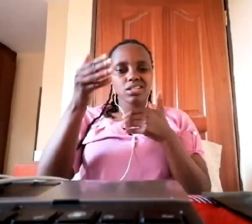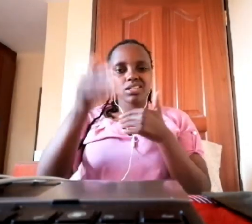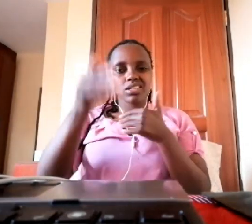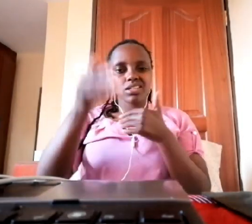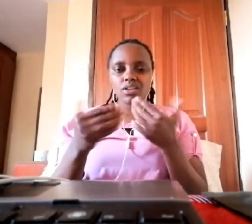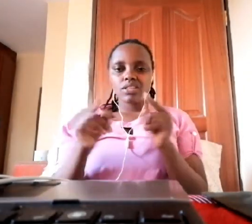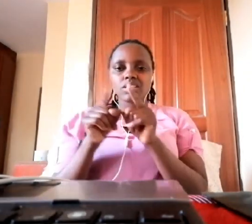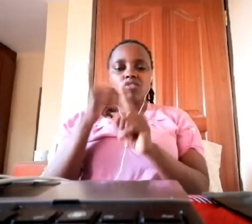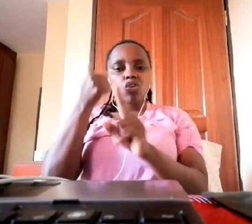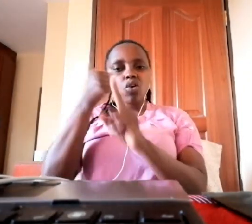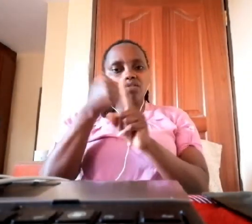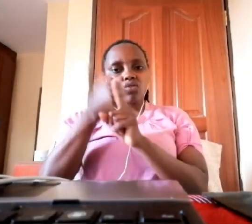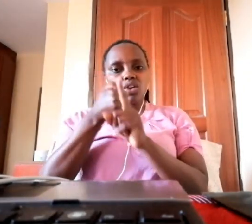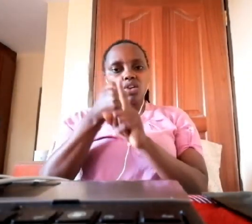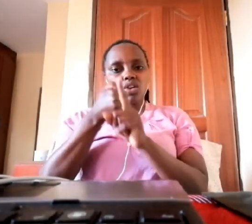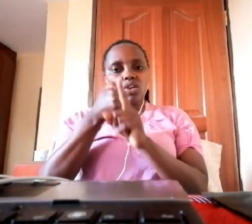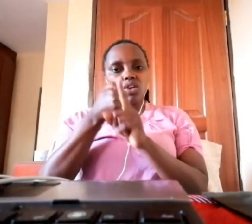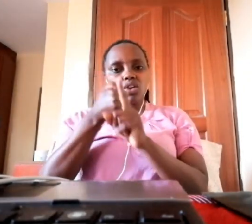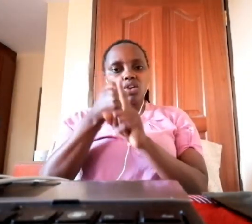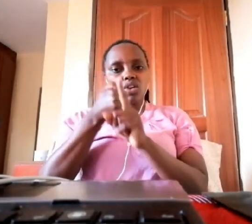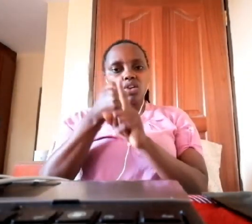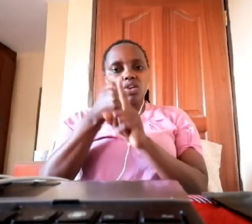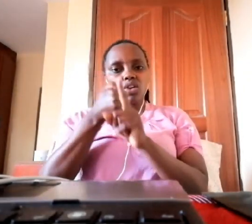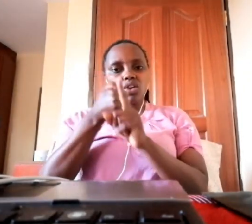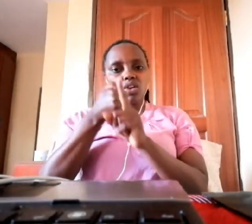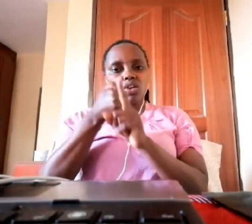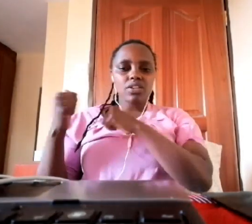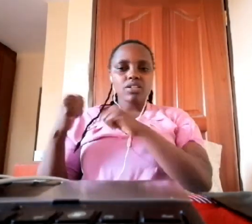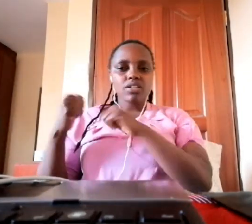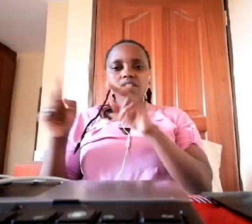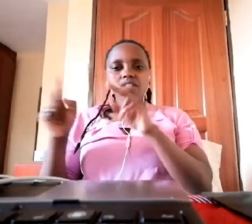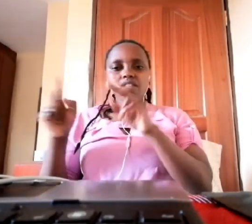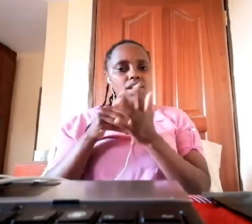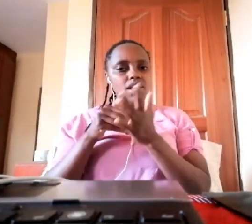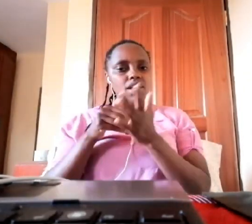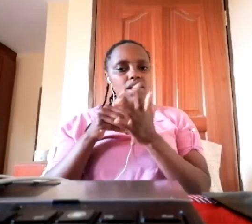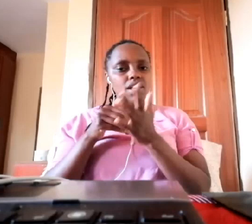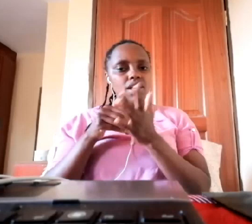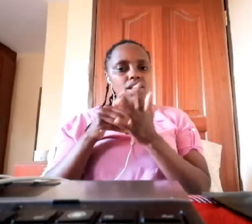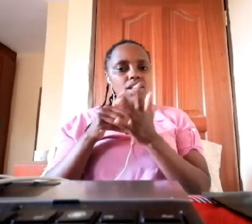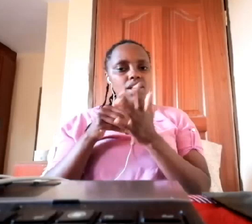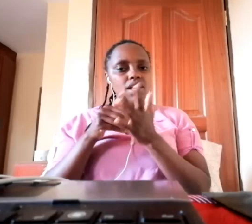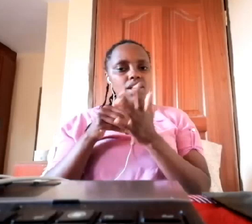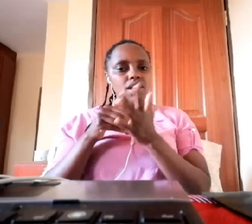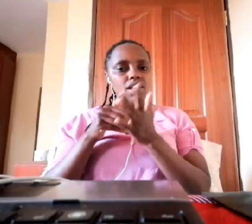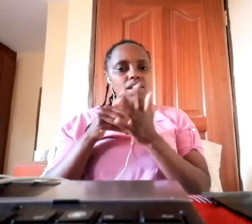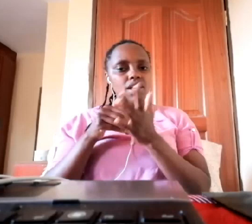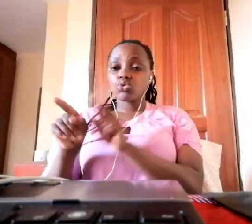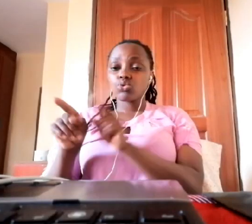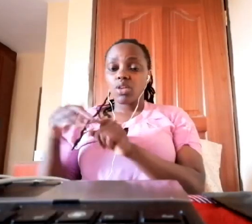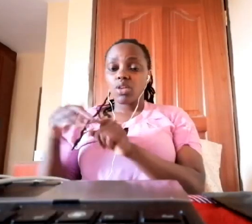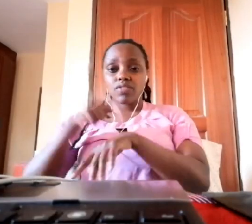of advocacy. Advocacy activities are very weak. And every time